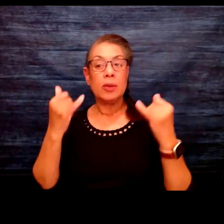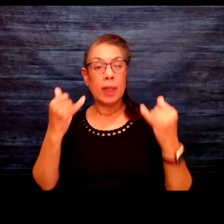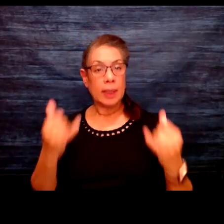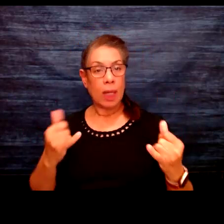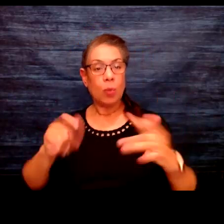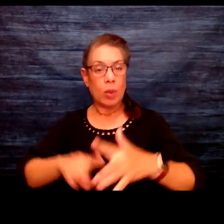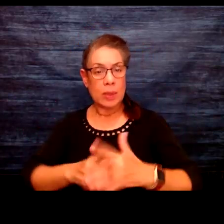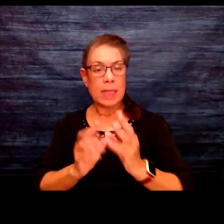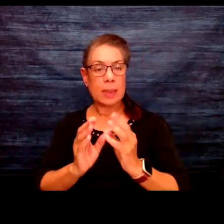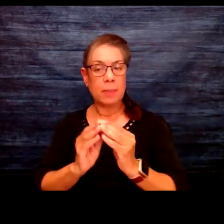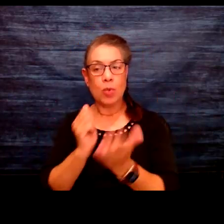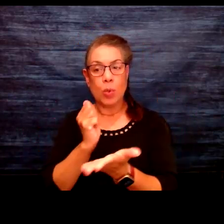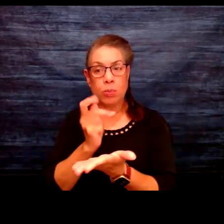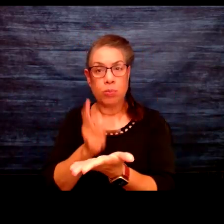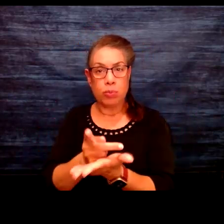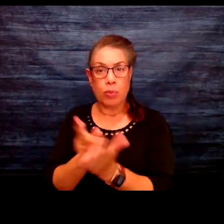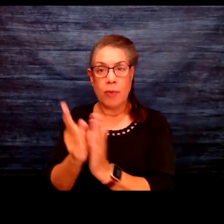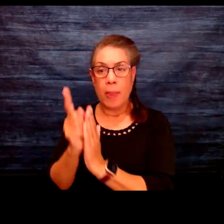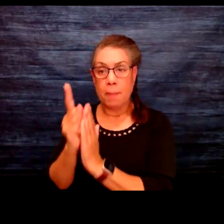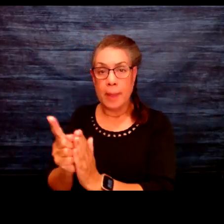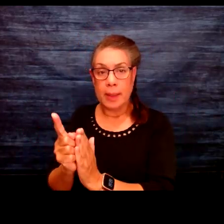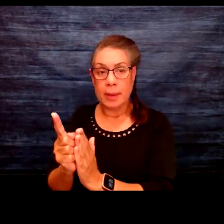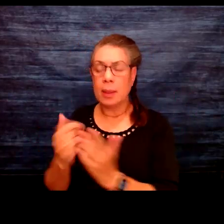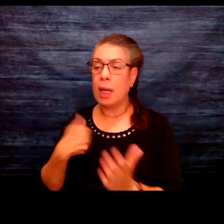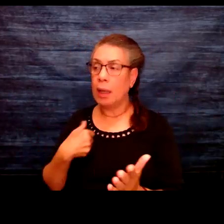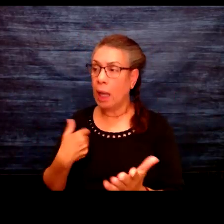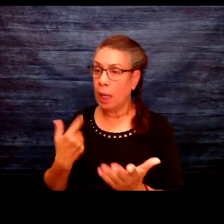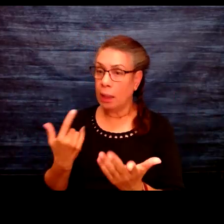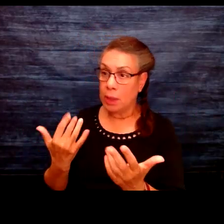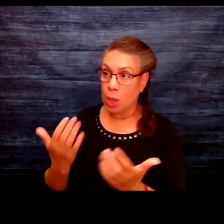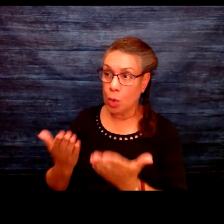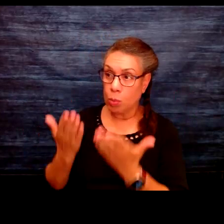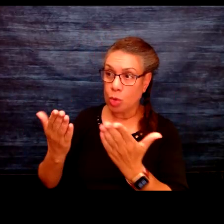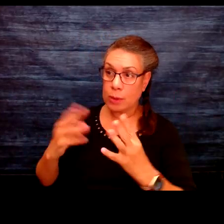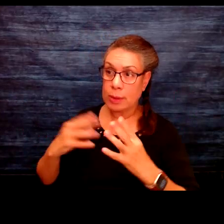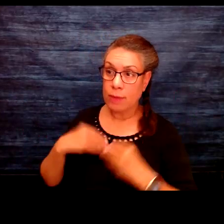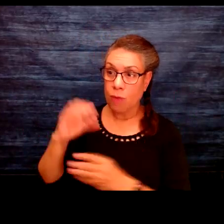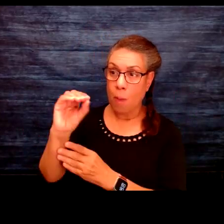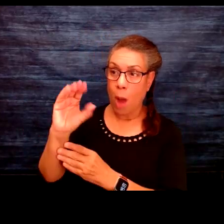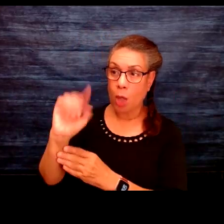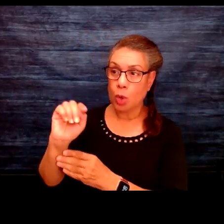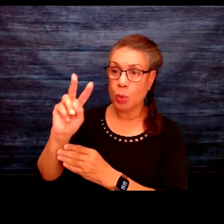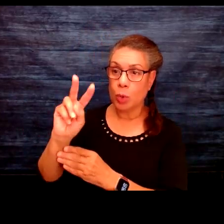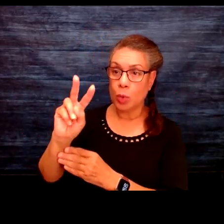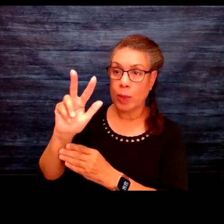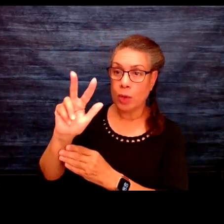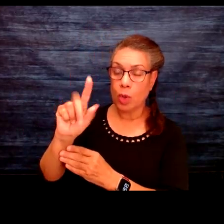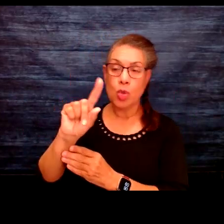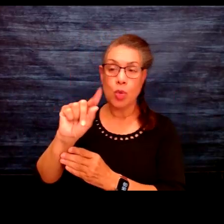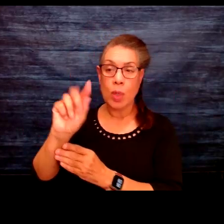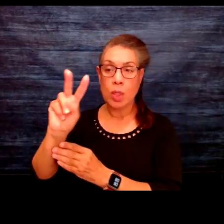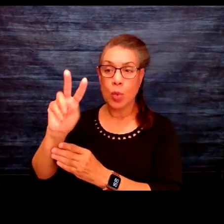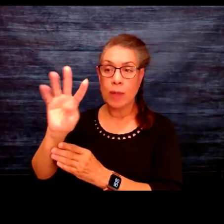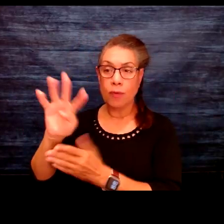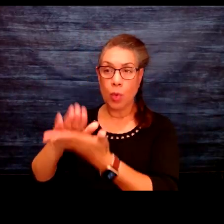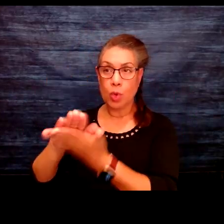begin the meeting with the approval of minutes. I will now entertain a motion to approve the minutes of the October 23rd, 2024 school committee